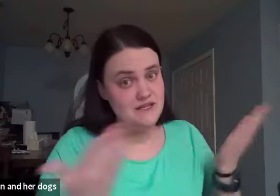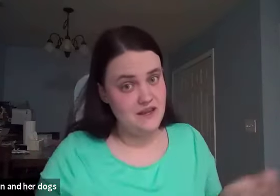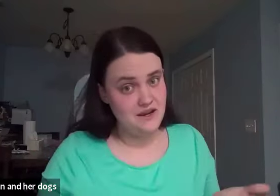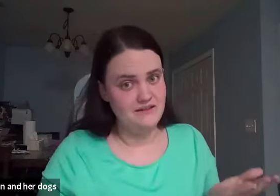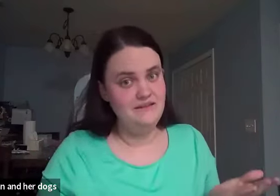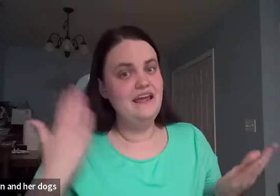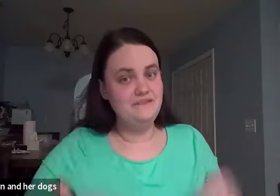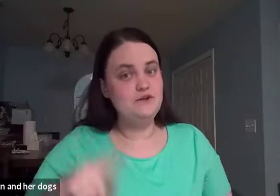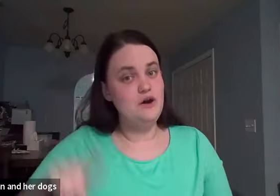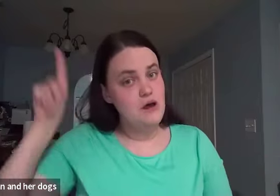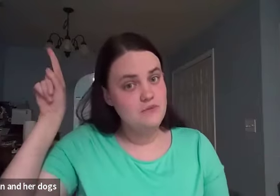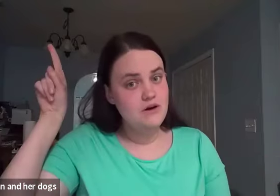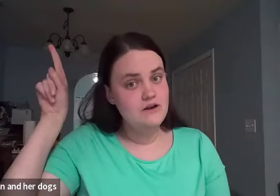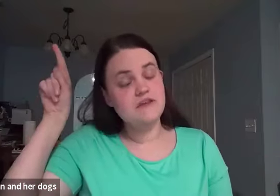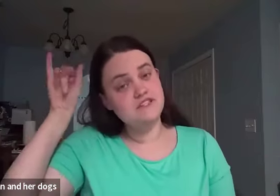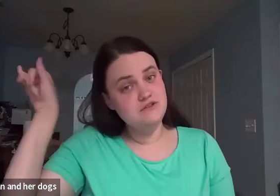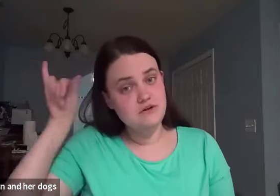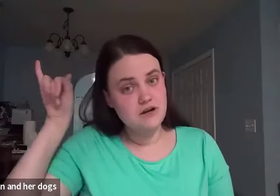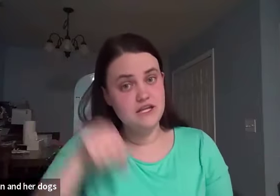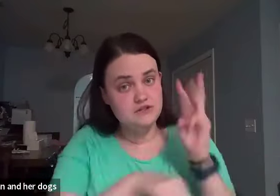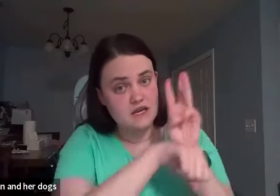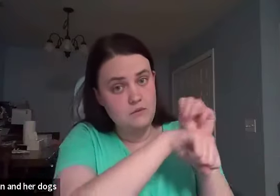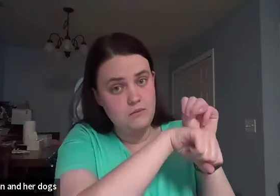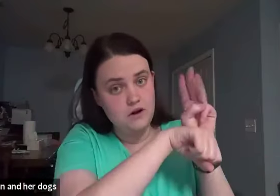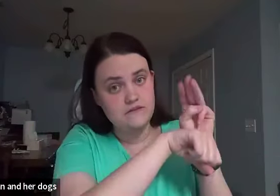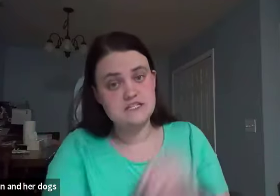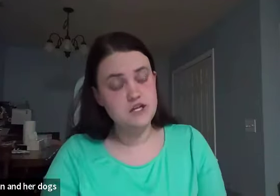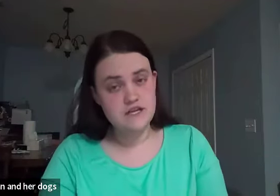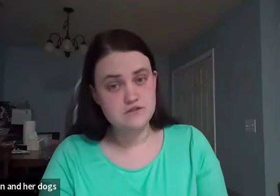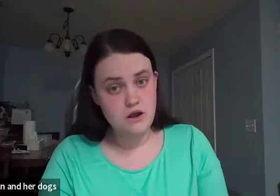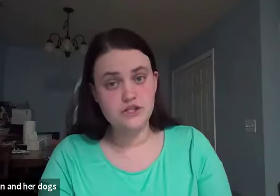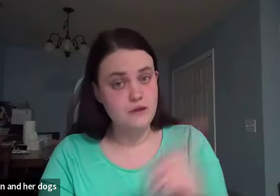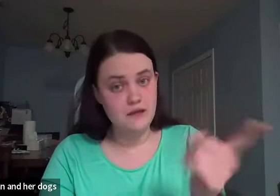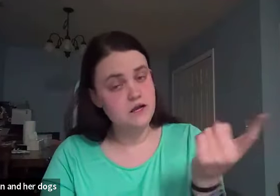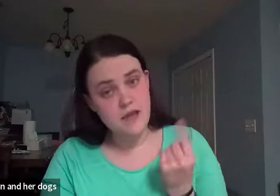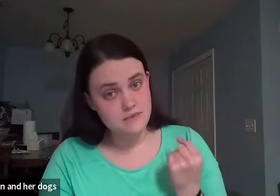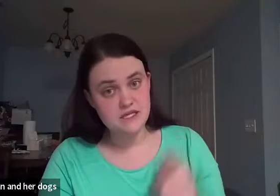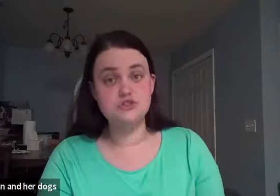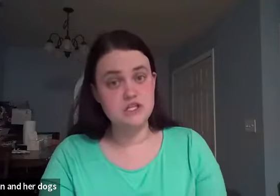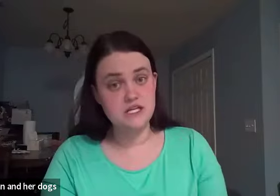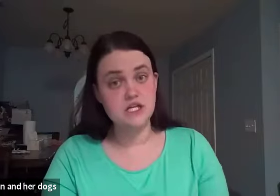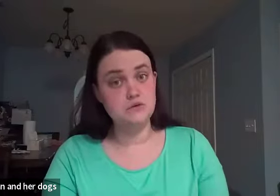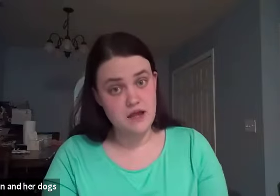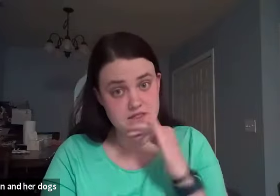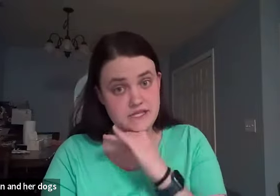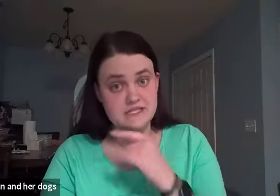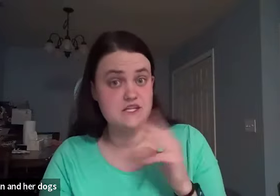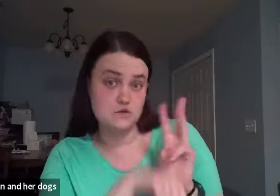use here. If you go up north into New York and you sign Walmart and they tell you that's wrong, you cannot come at me and go, Jillian, you lied to me and said this